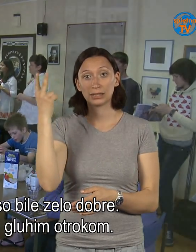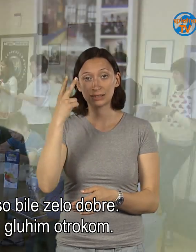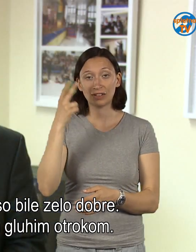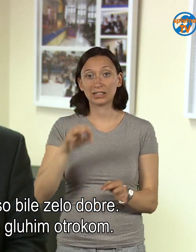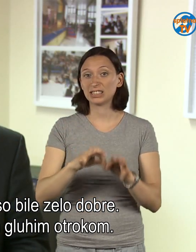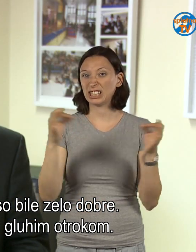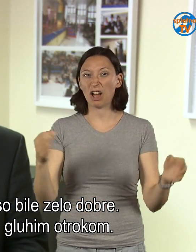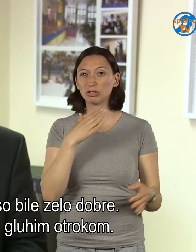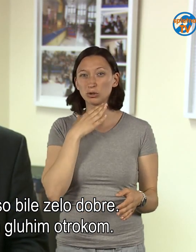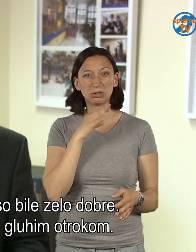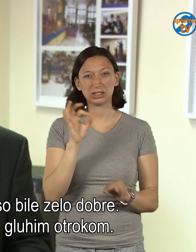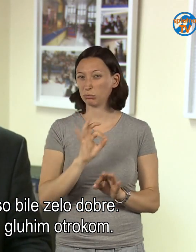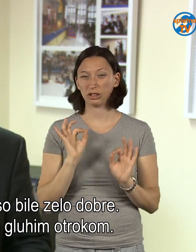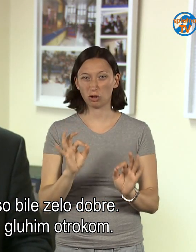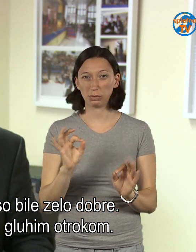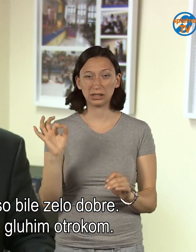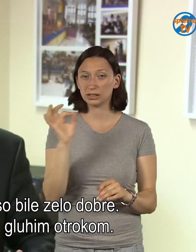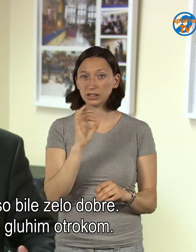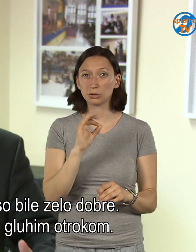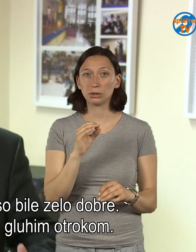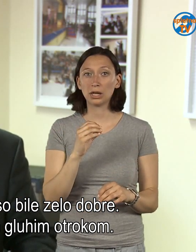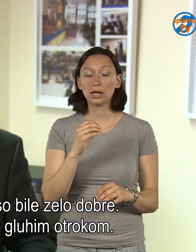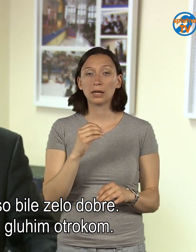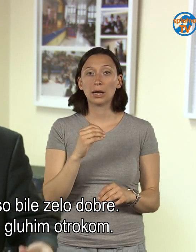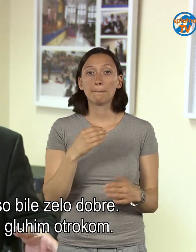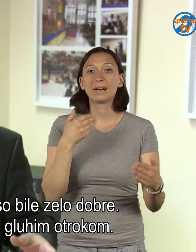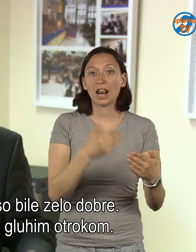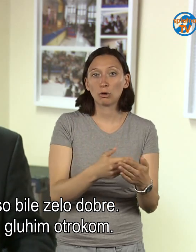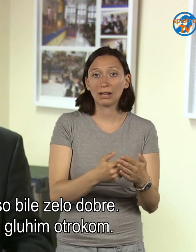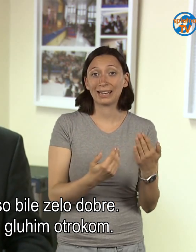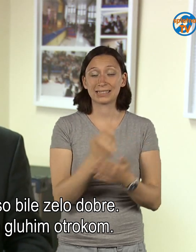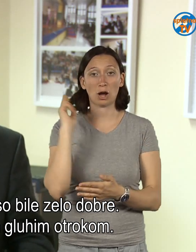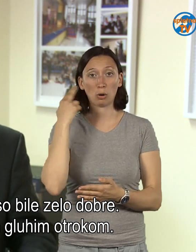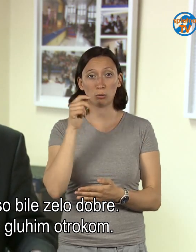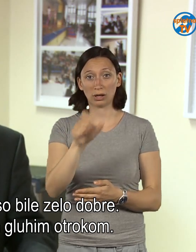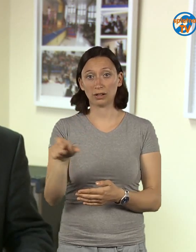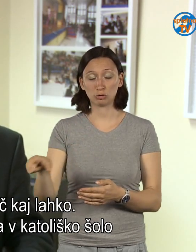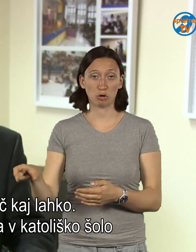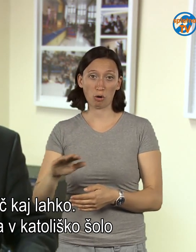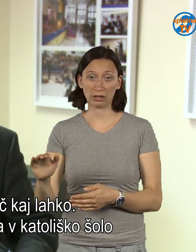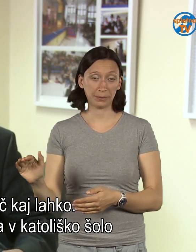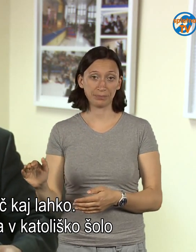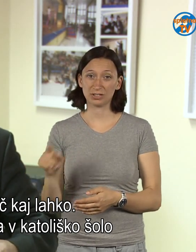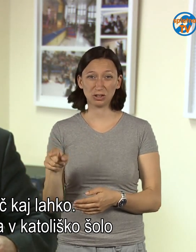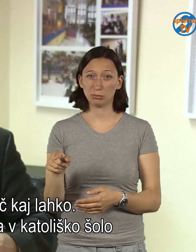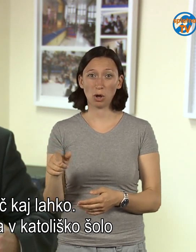public schools were not very good. They did not have courses for deaf children. So that's why it was not very